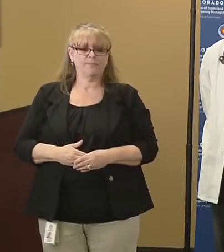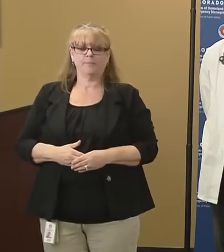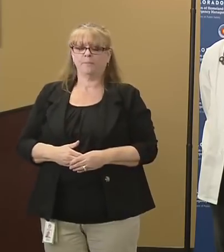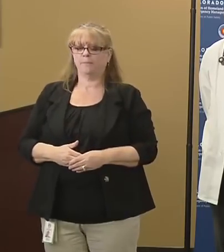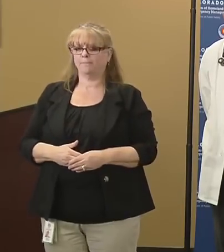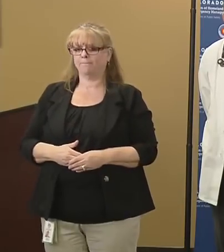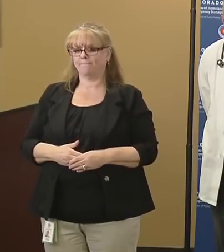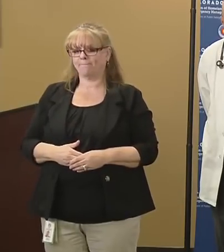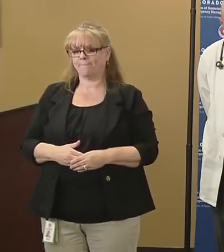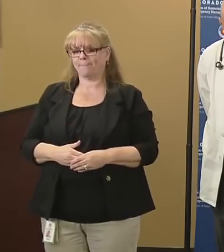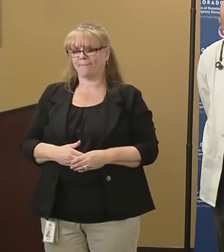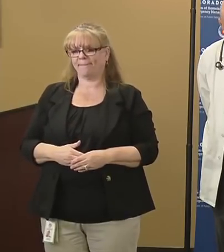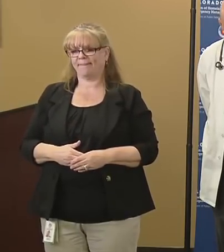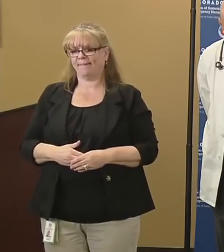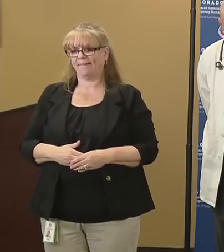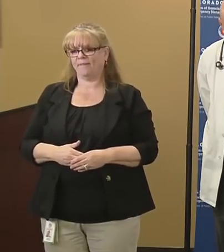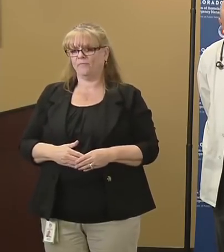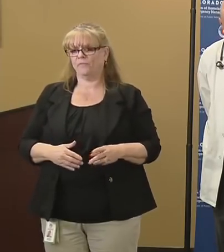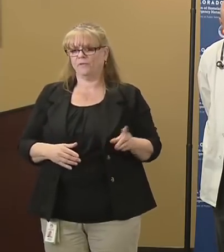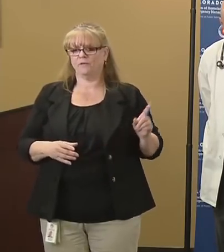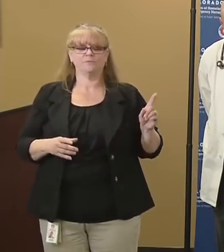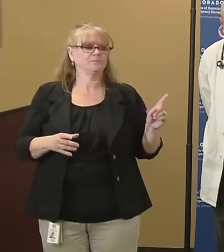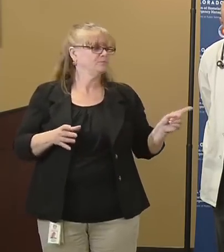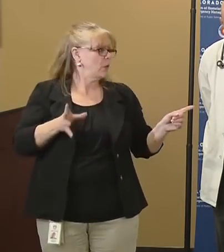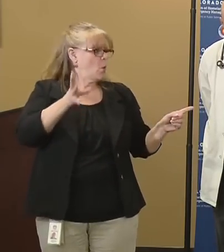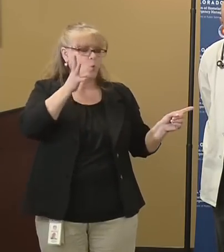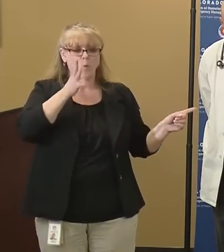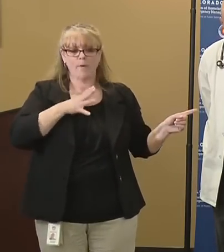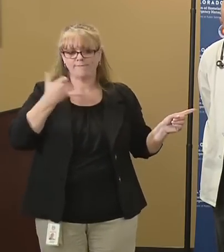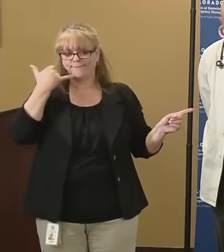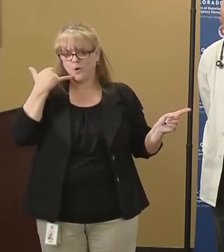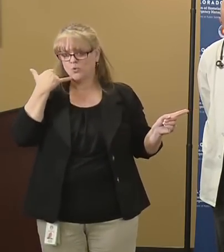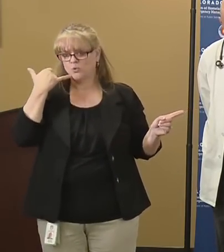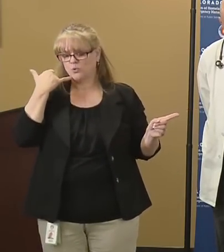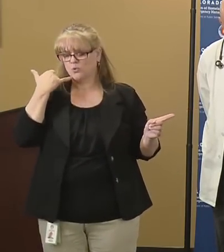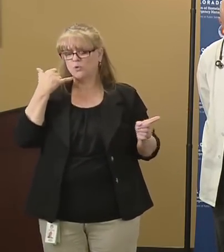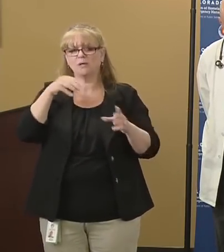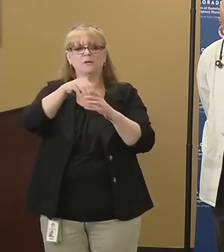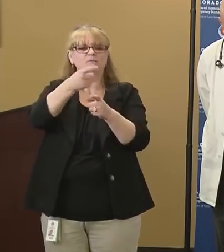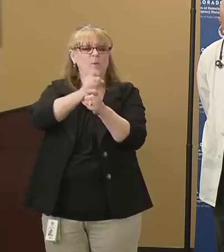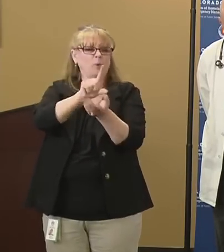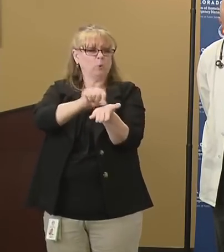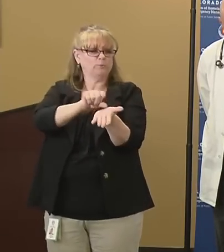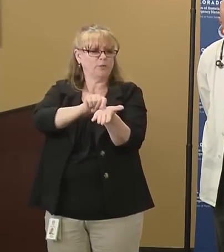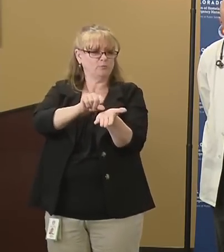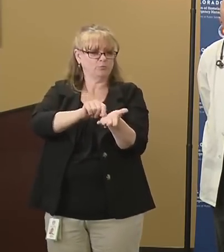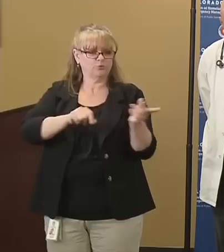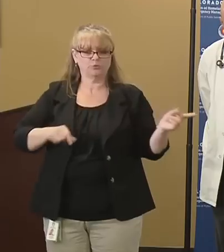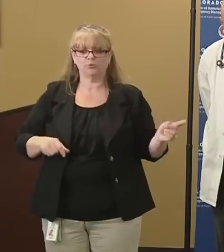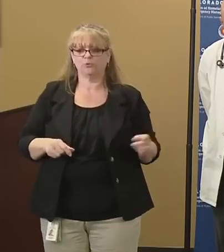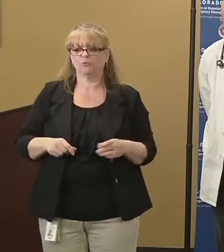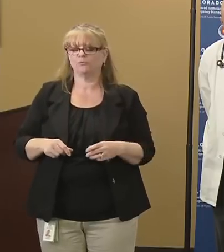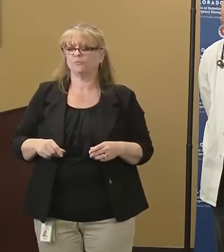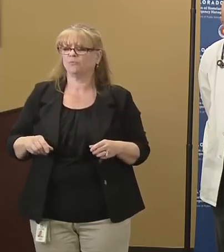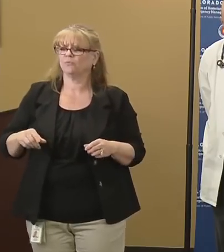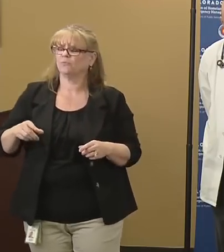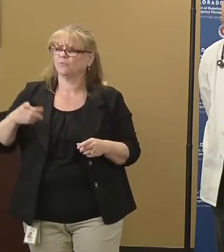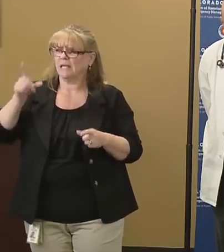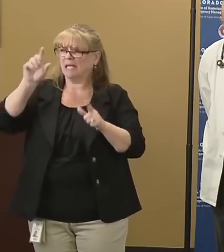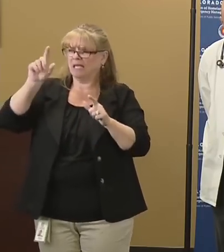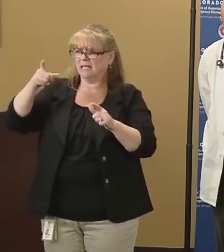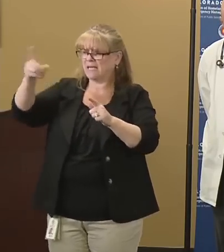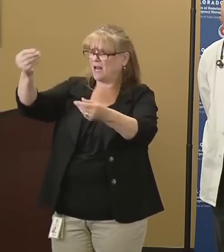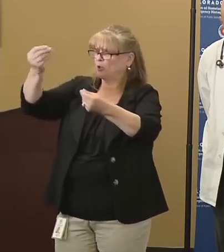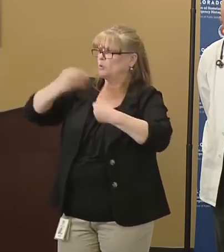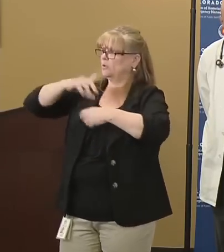Hi, this is Erin Prater from the Gazette in Colorado Springs. This question is for either of you. Can you provide any kind of insights on the number of deaths